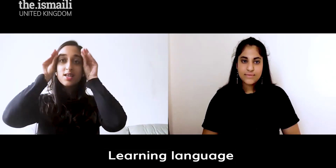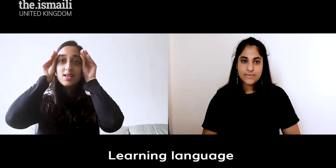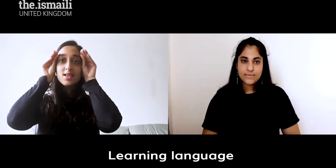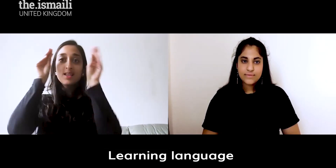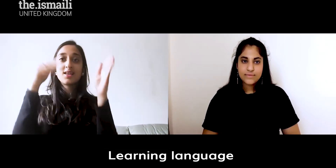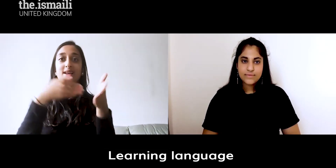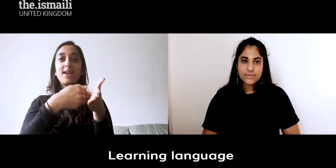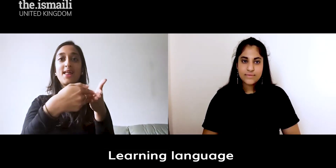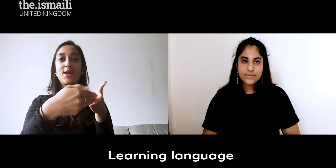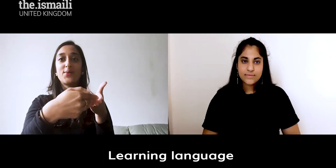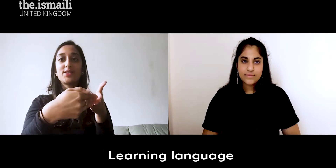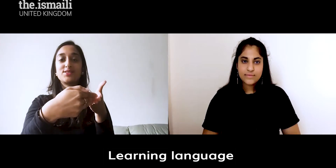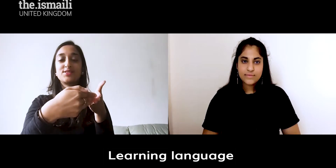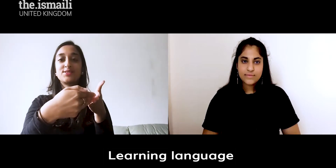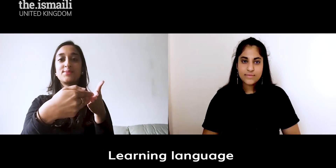Learning language.